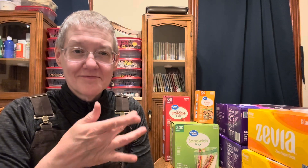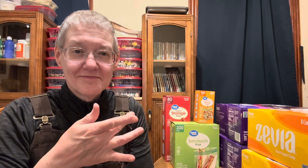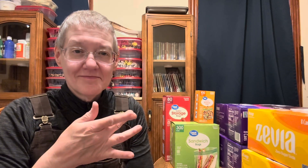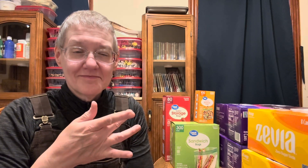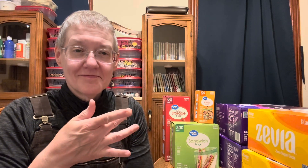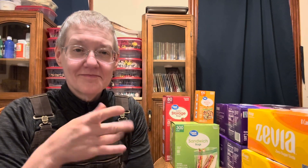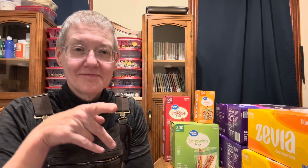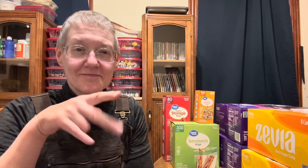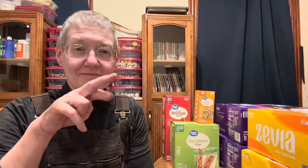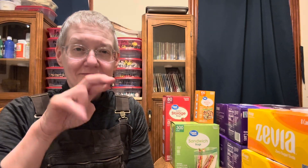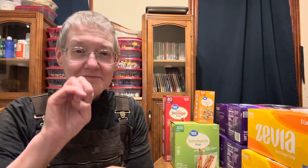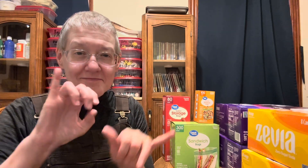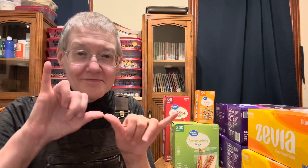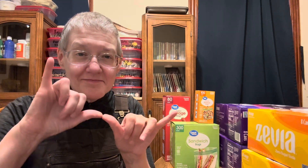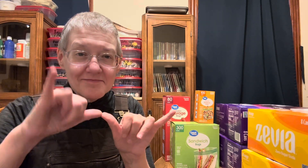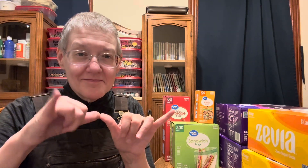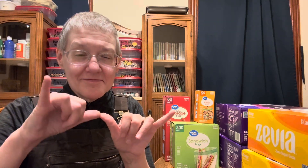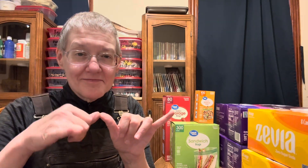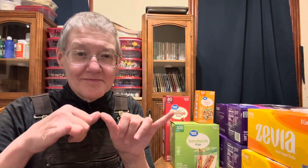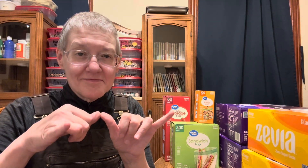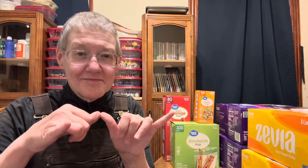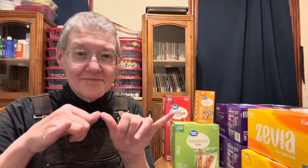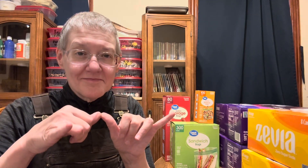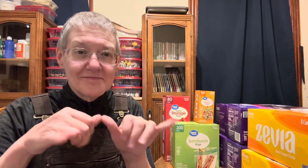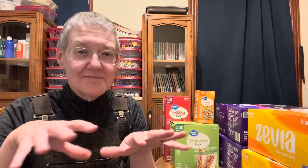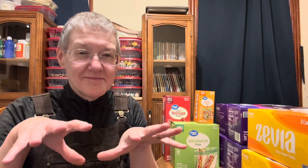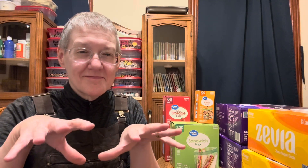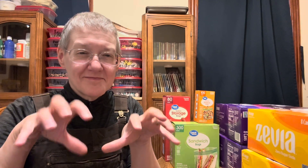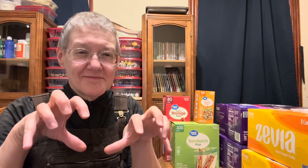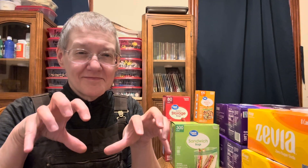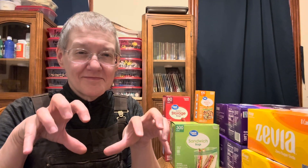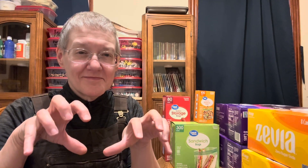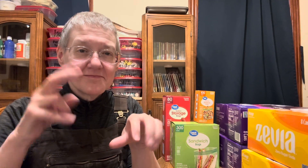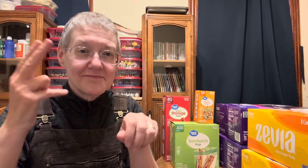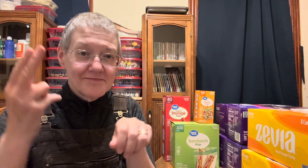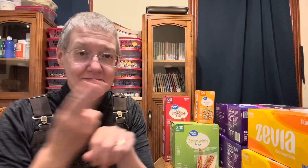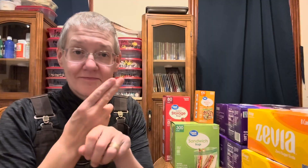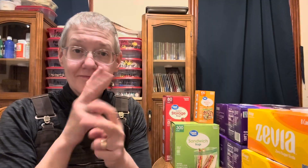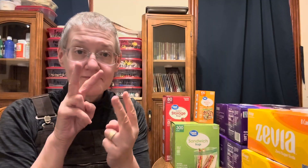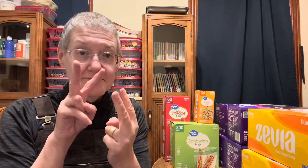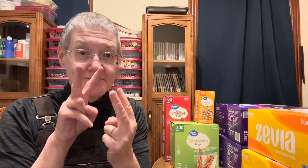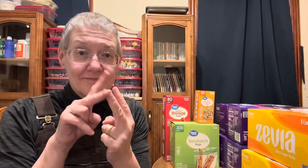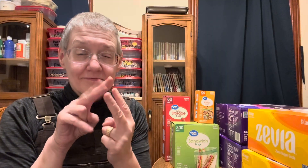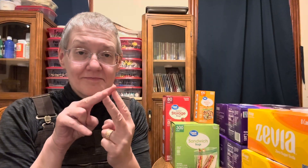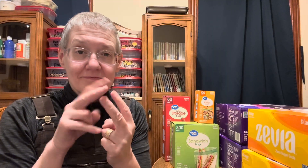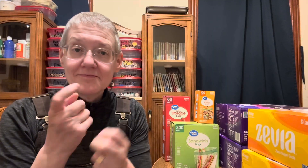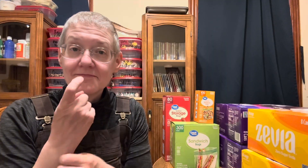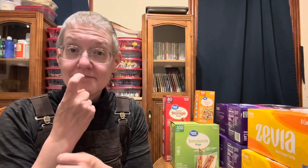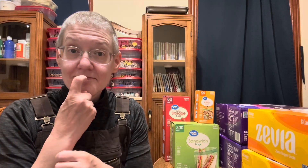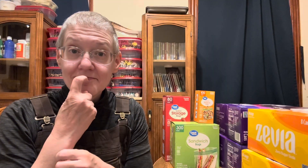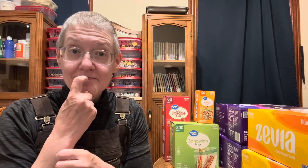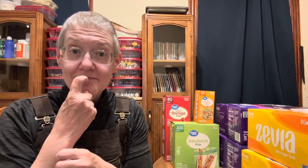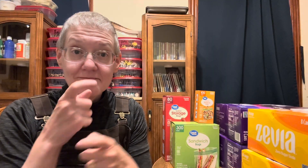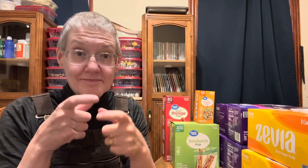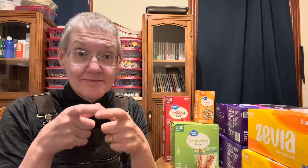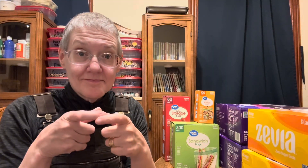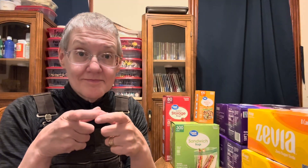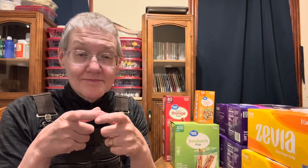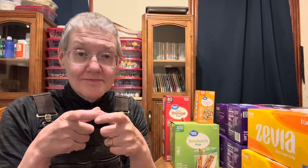us. And I have lots of different ways that I pre-measure and freeze. And I use lots of different